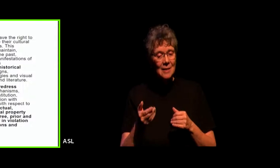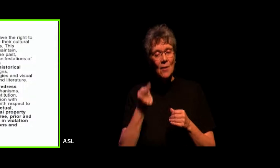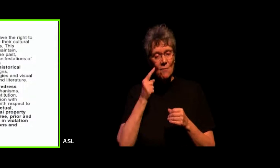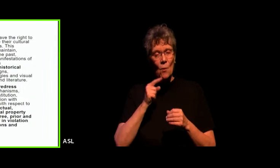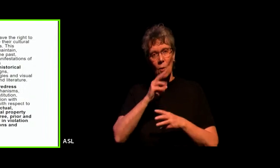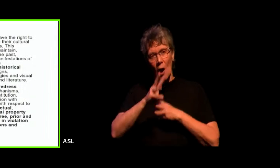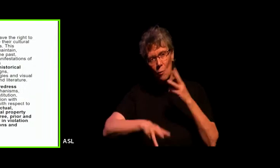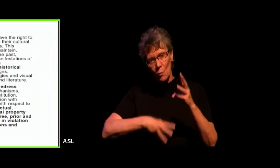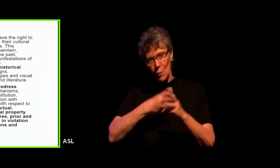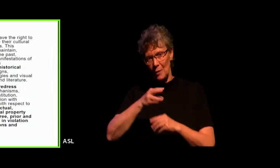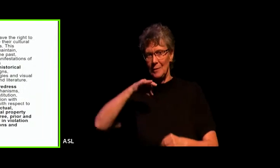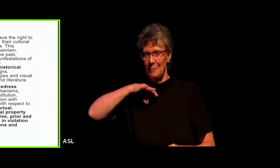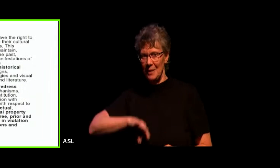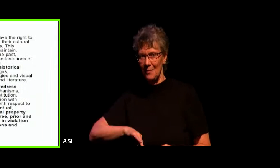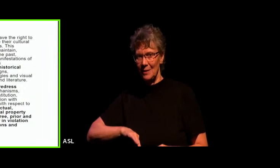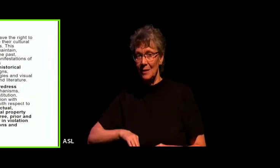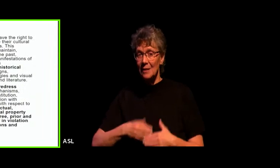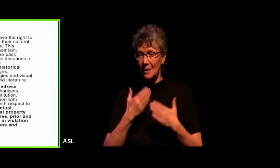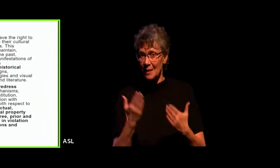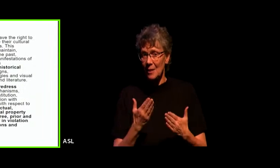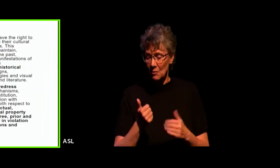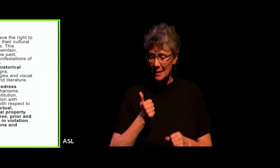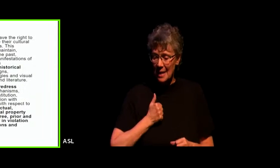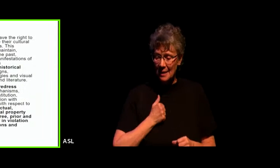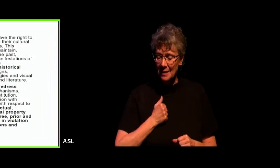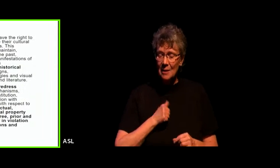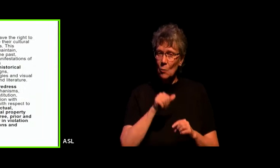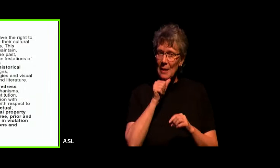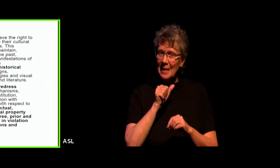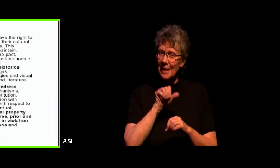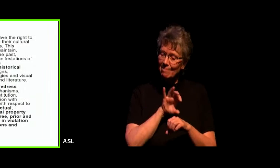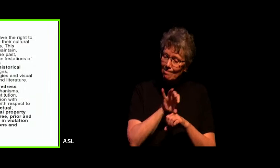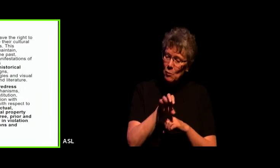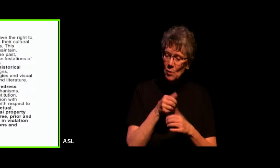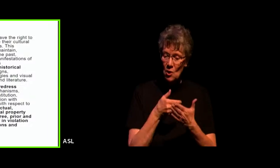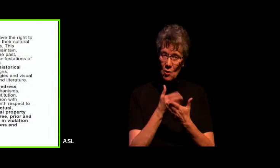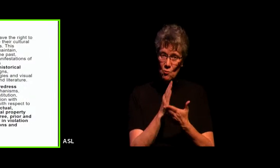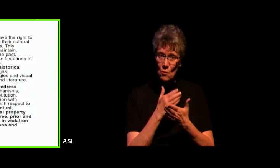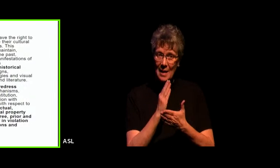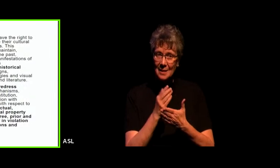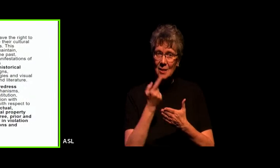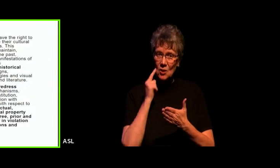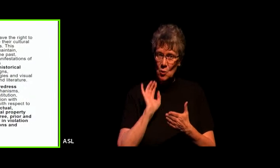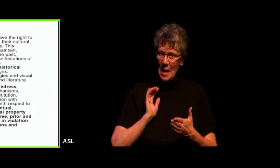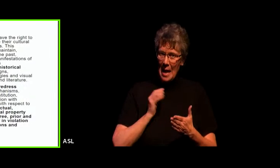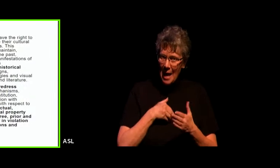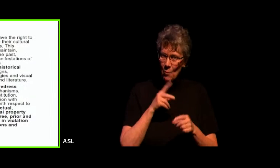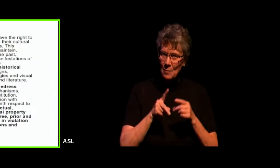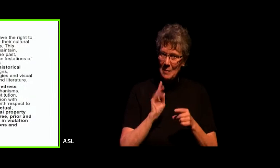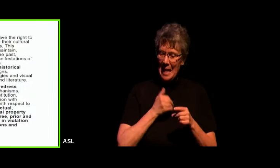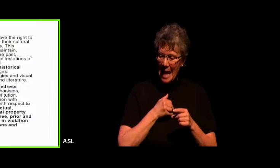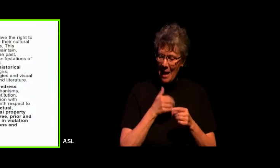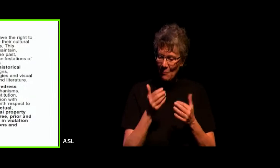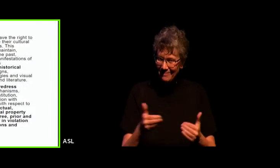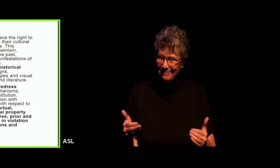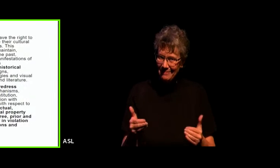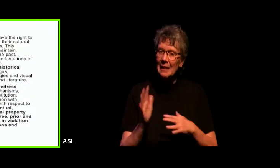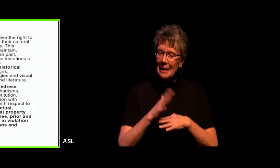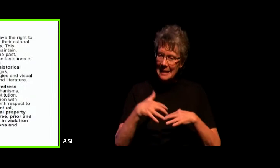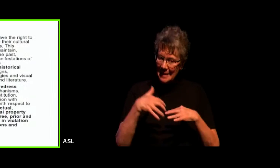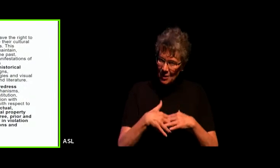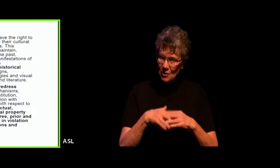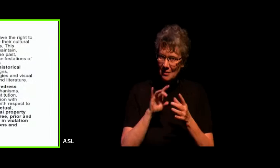legally in Canada. So this is the challenge that we really face. And so what I really take then to archaeology is an approach